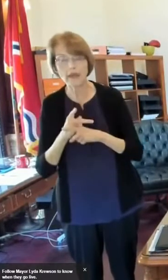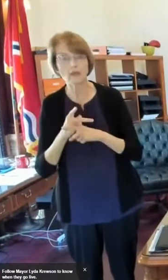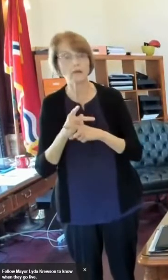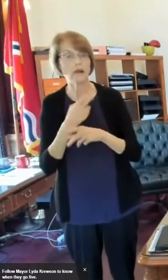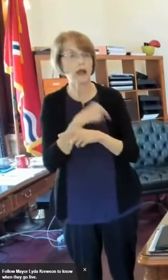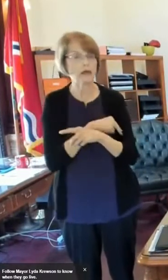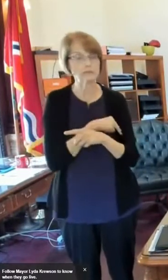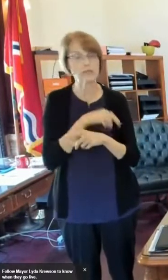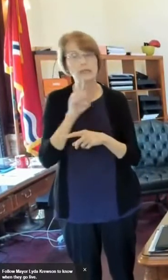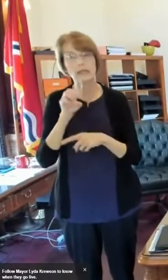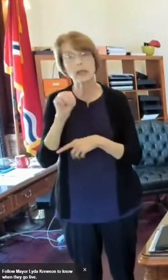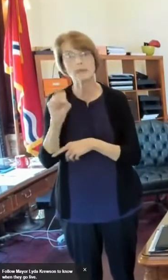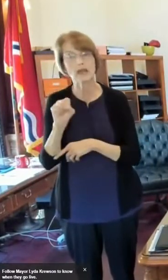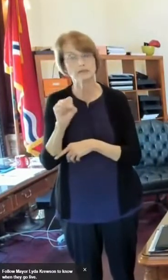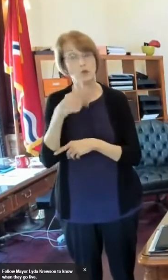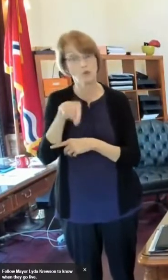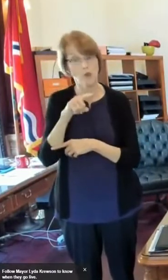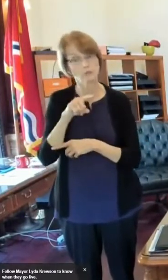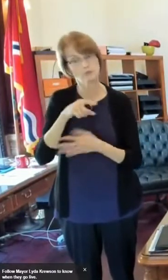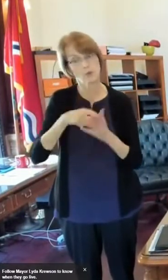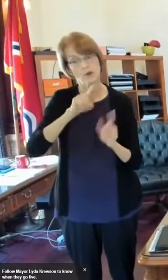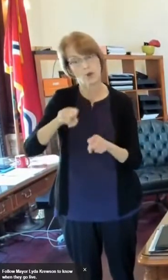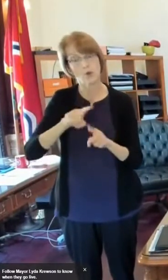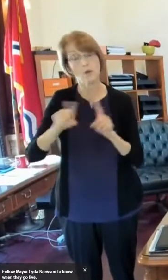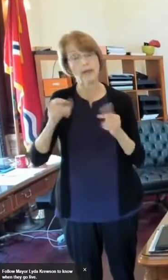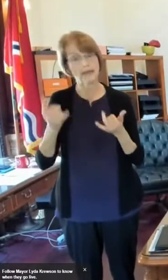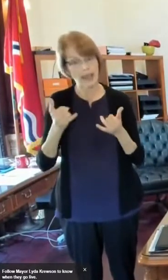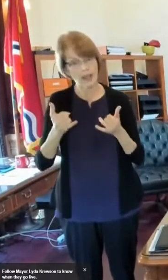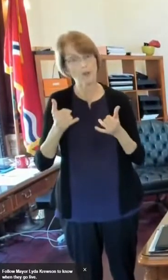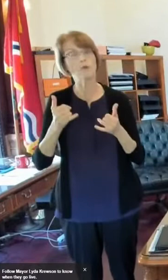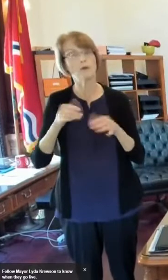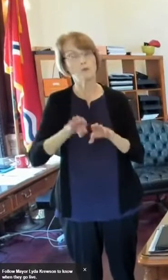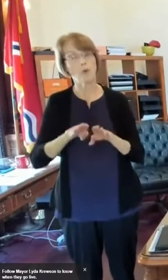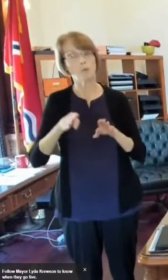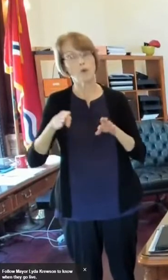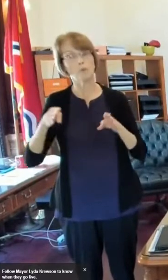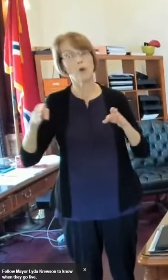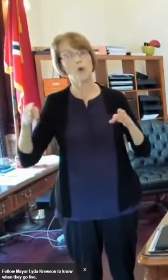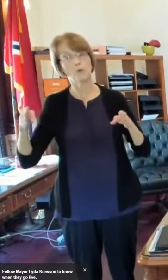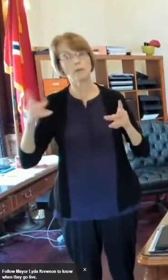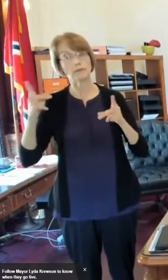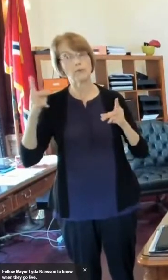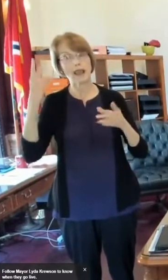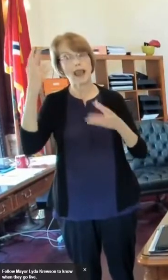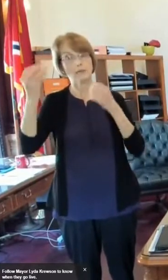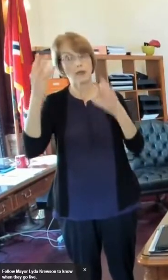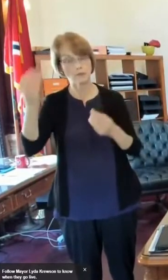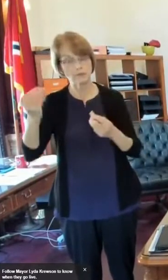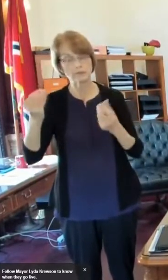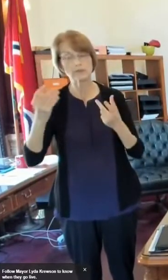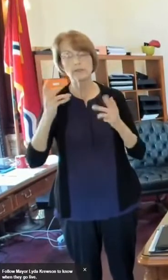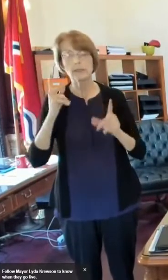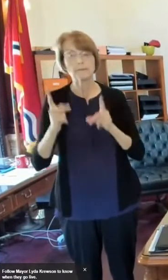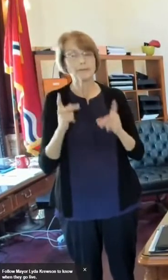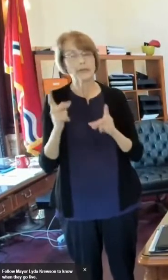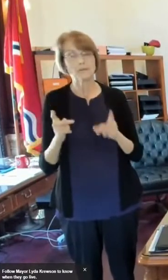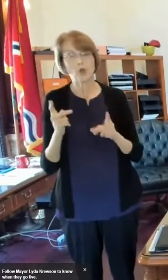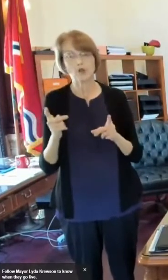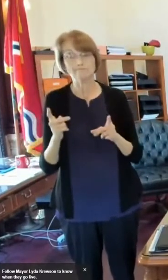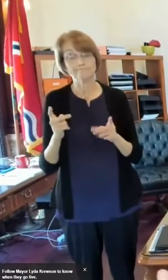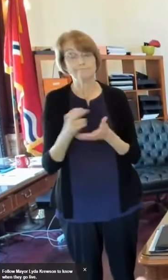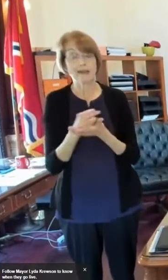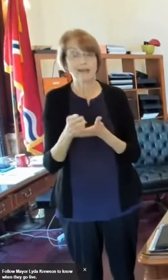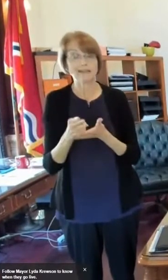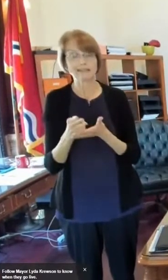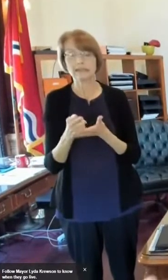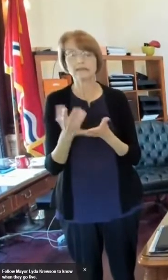EMS. But now that we have opened back up a bit, and as frankly I think people have just